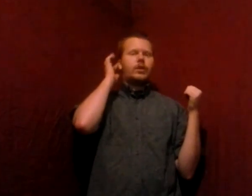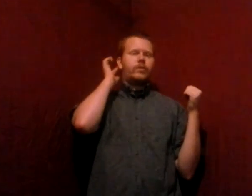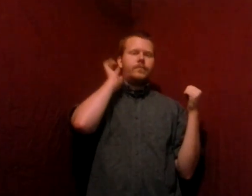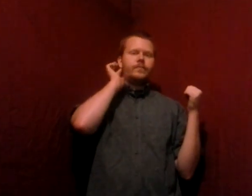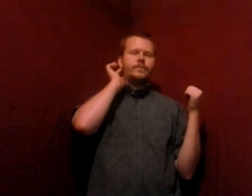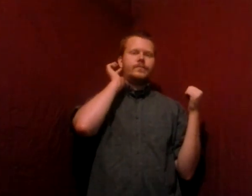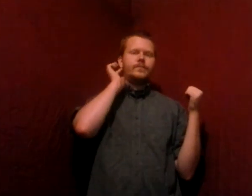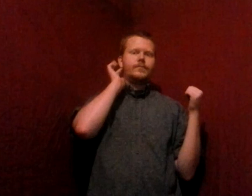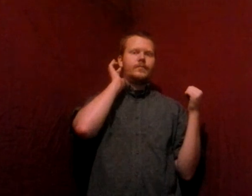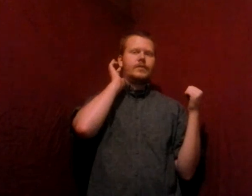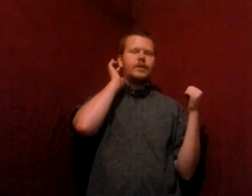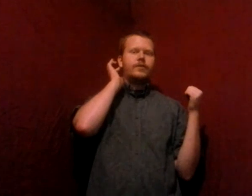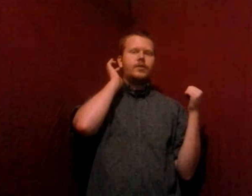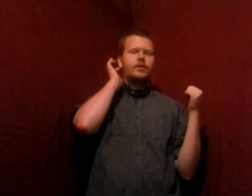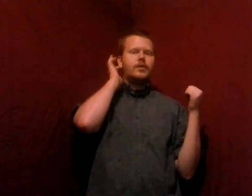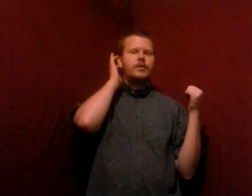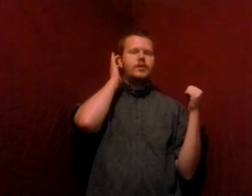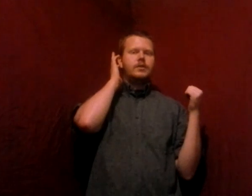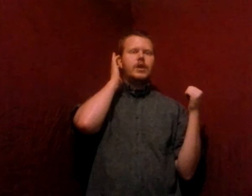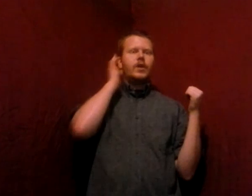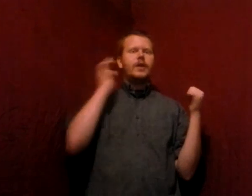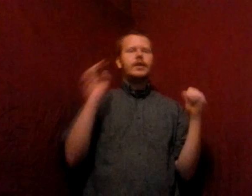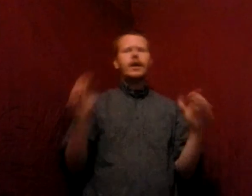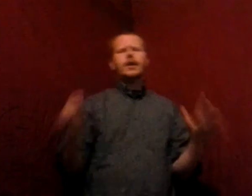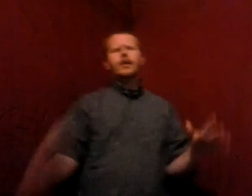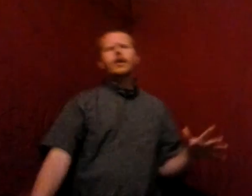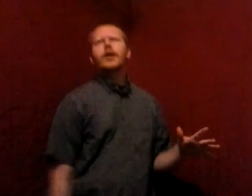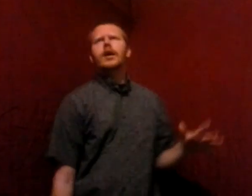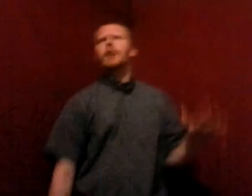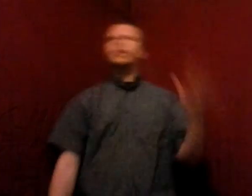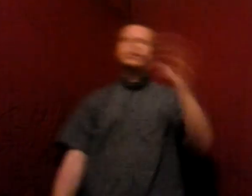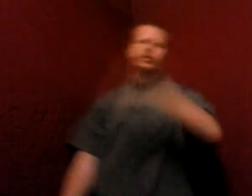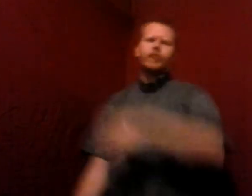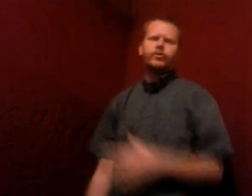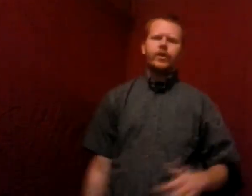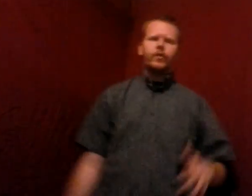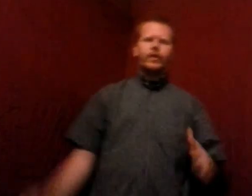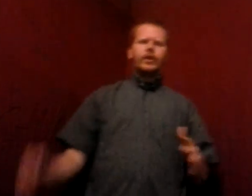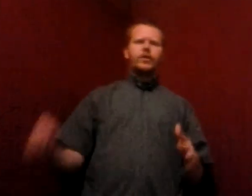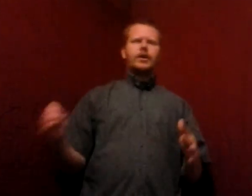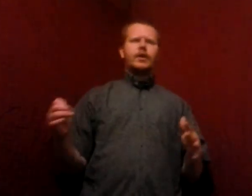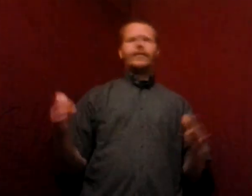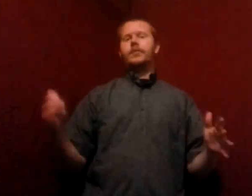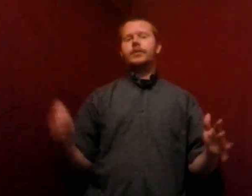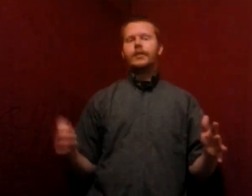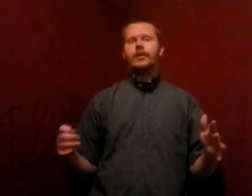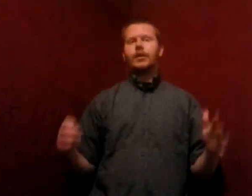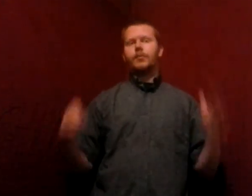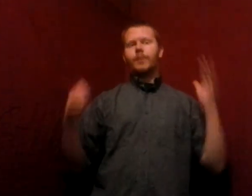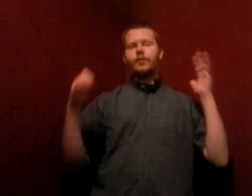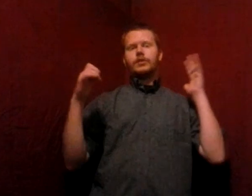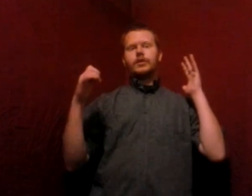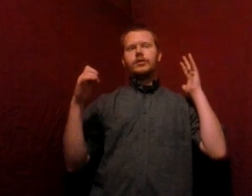talk with him and stuff so uh yeah uh i'm gonna stop this video right now uh if i didn't mention anything i'll probably mention it